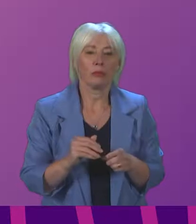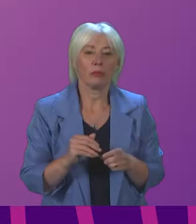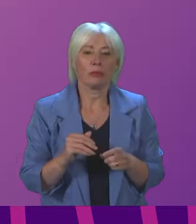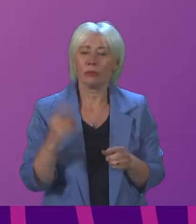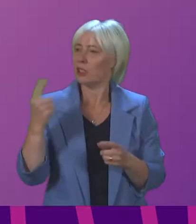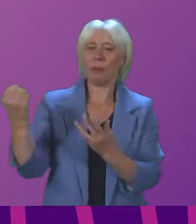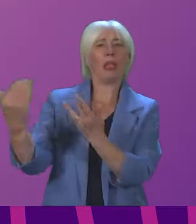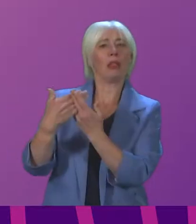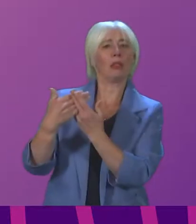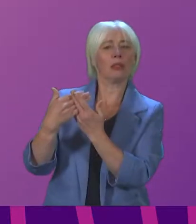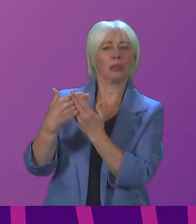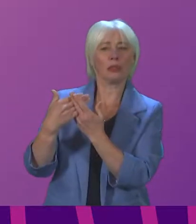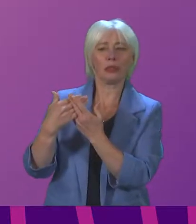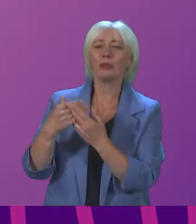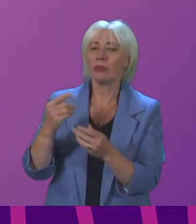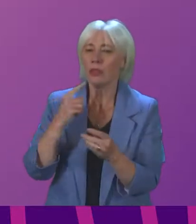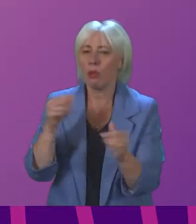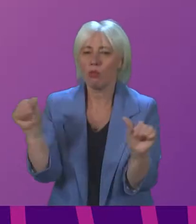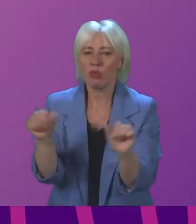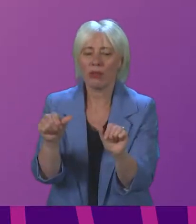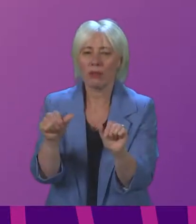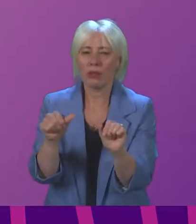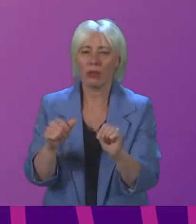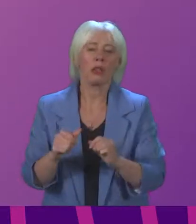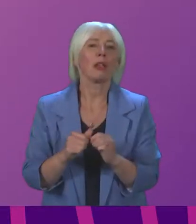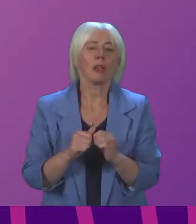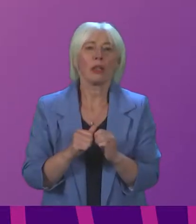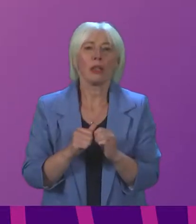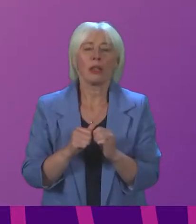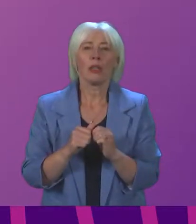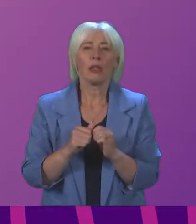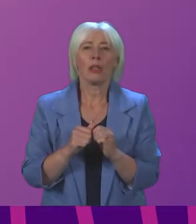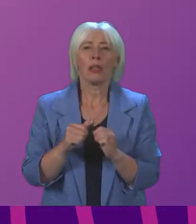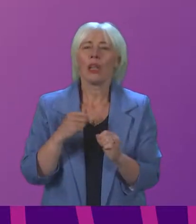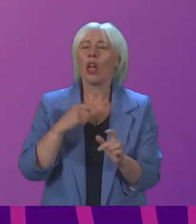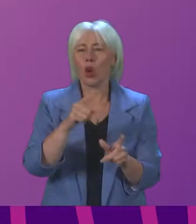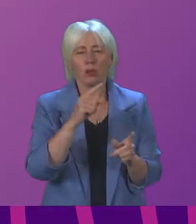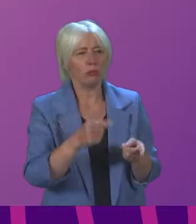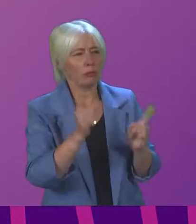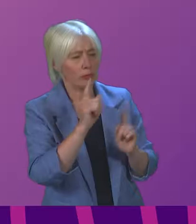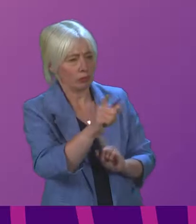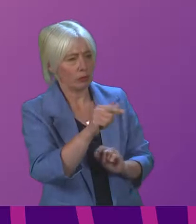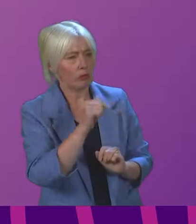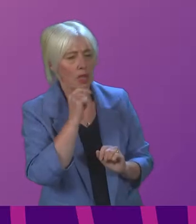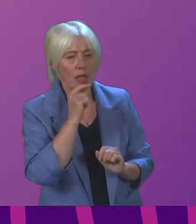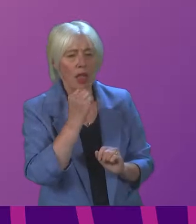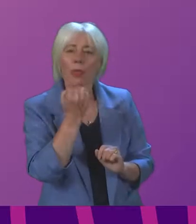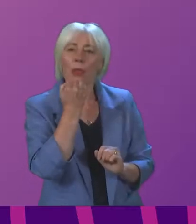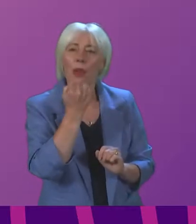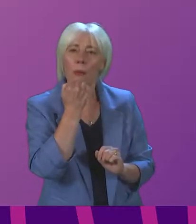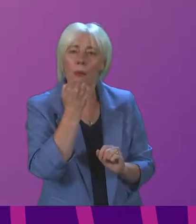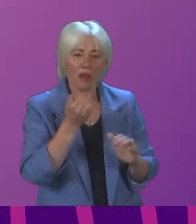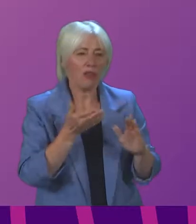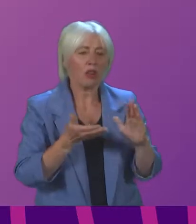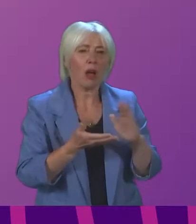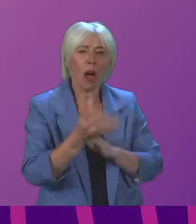Yes, sir. Very briefly. Sorry, thank you, President Officer. Did the member recognise that a case rate for under